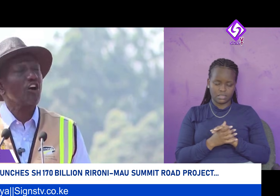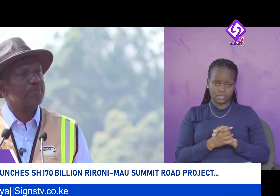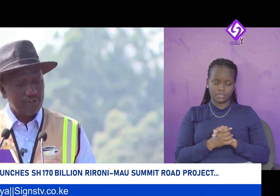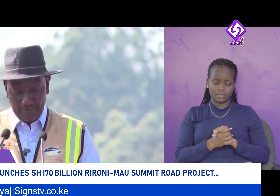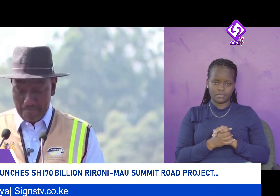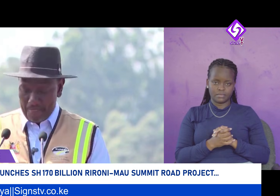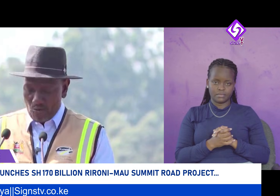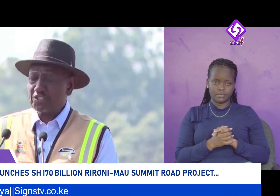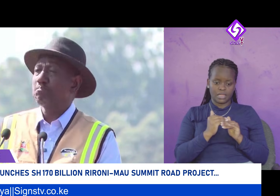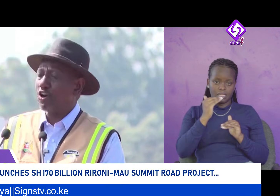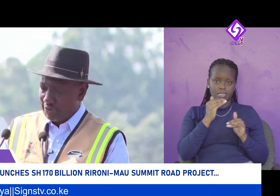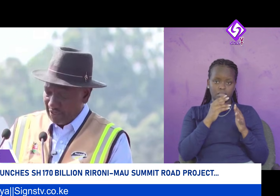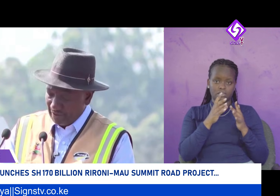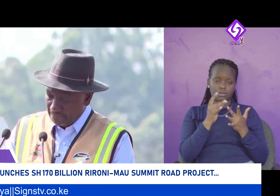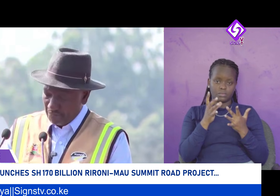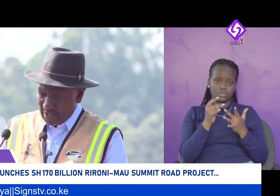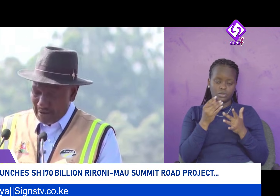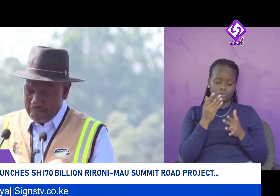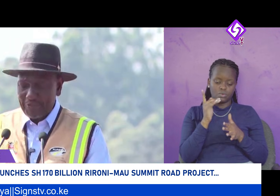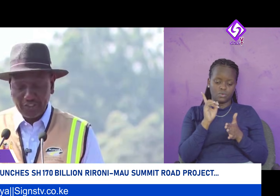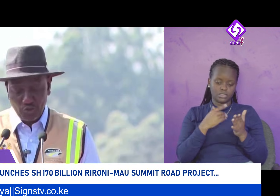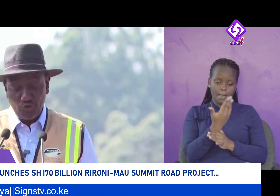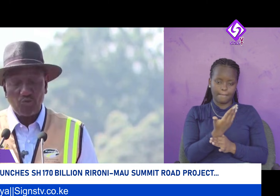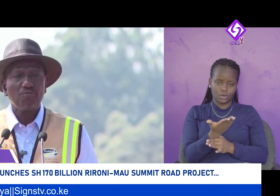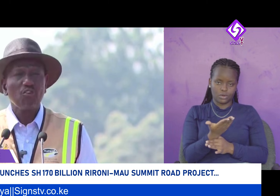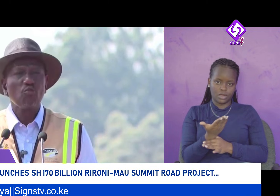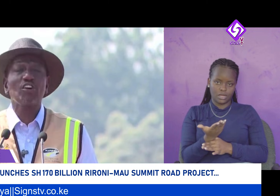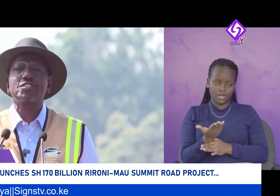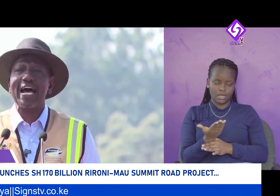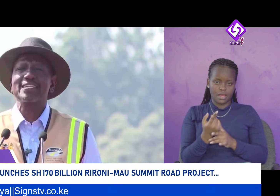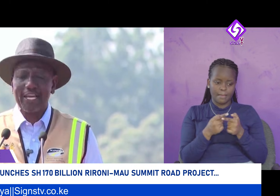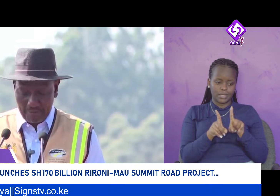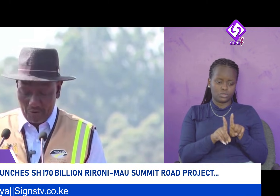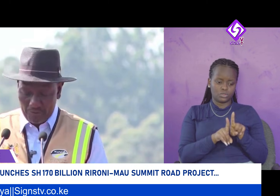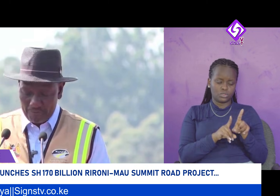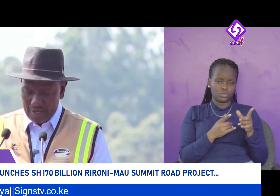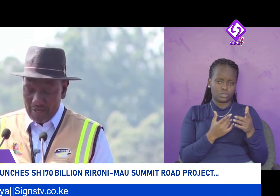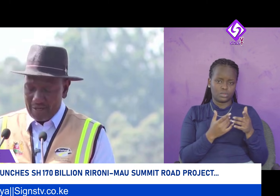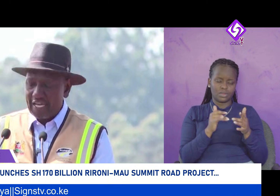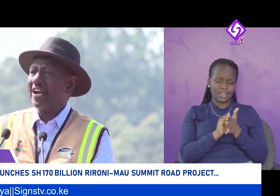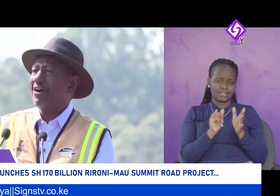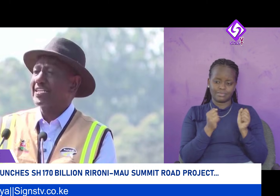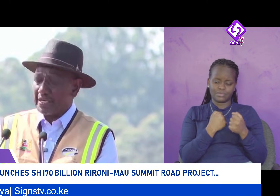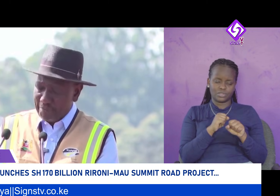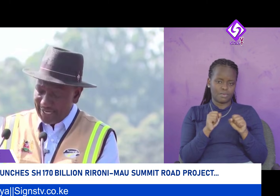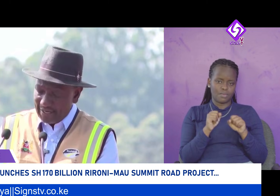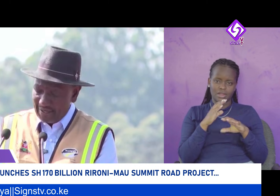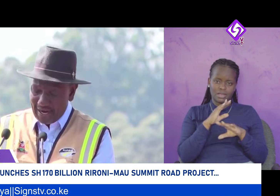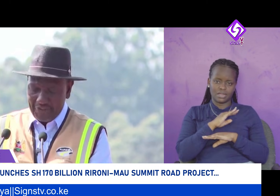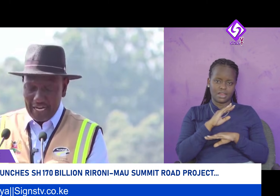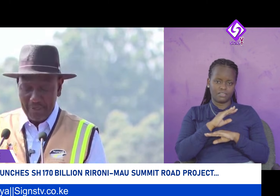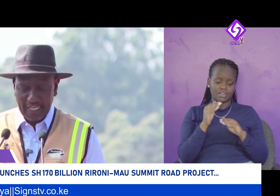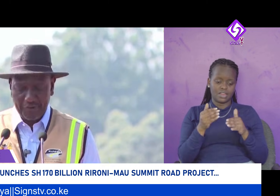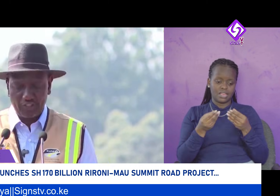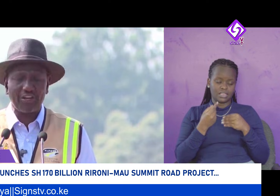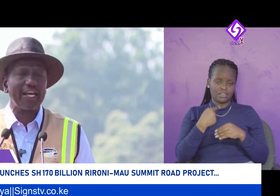The next option was borrowing, but that too was untenable, given our debt burden